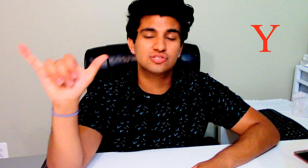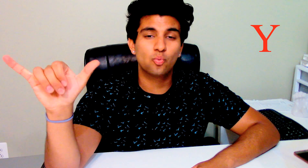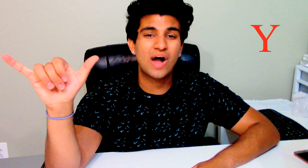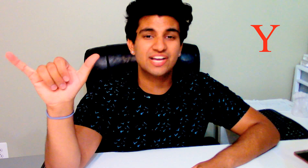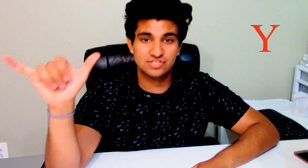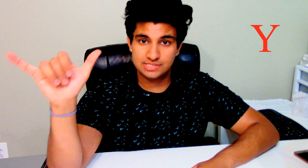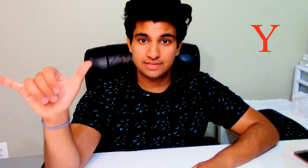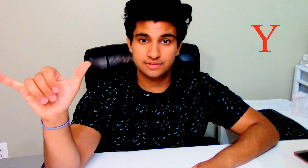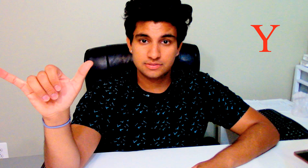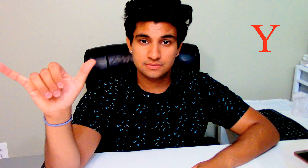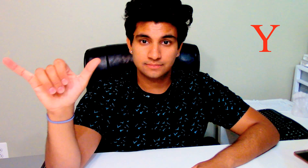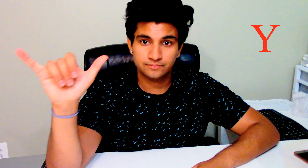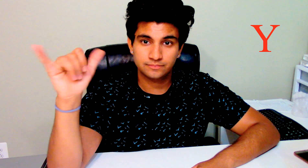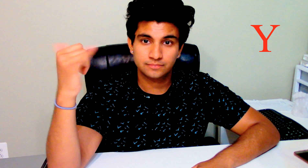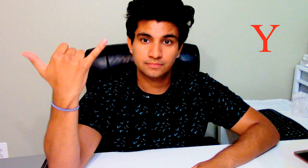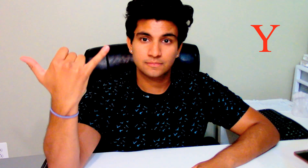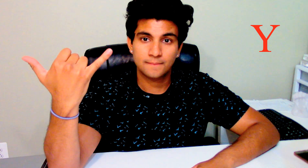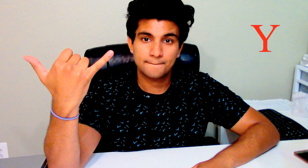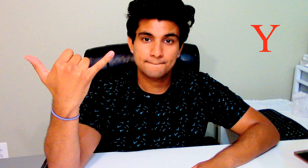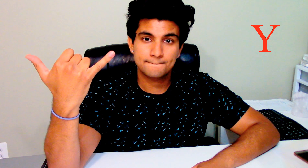Y just like this.